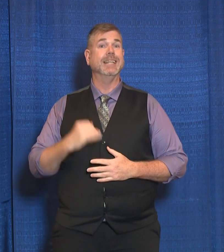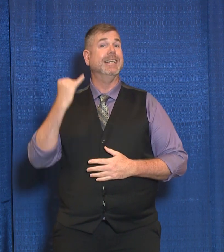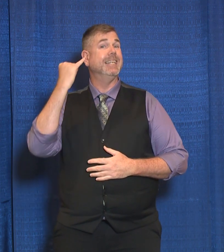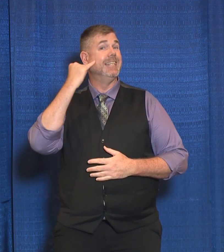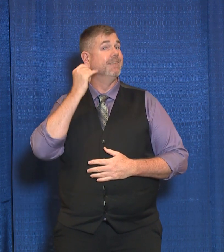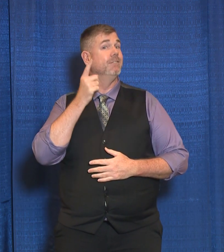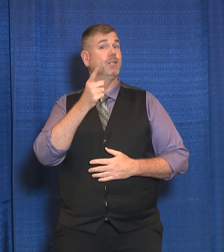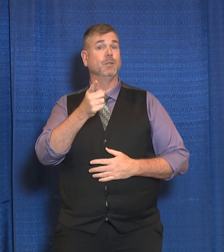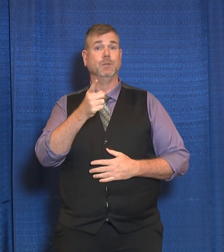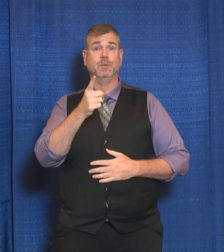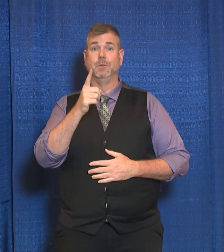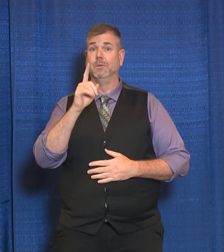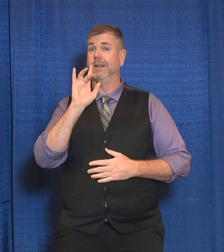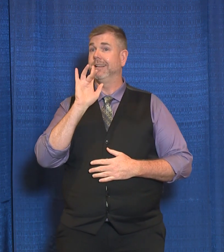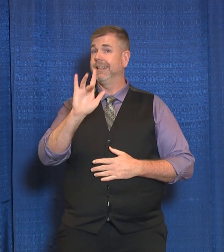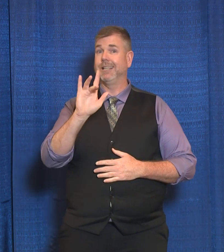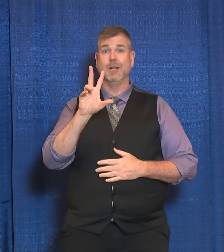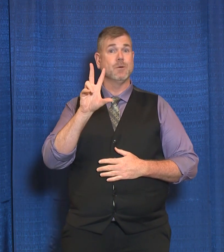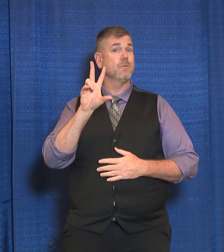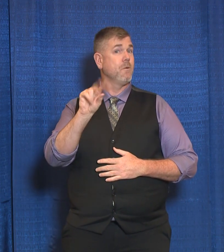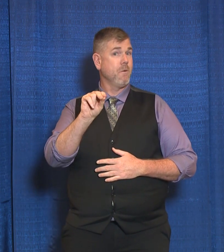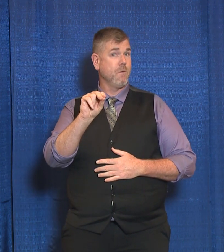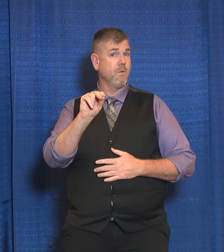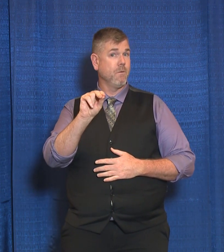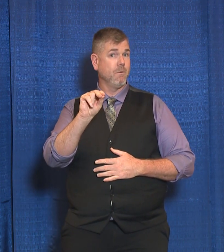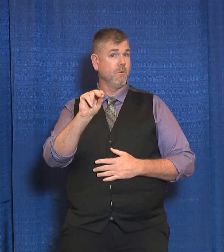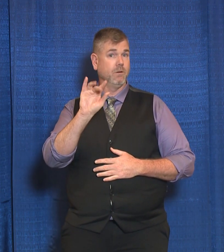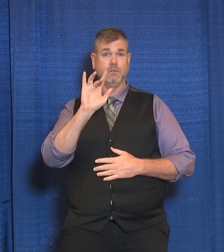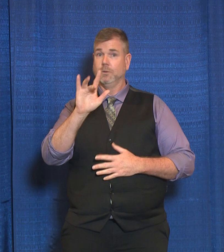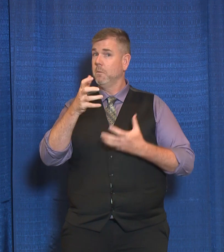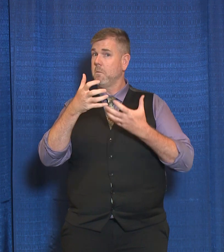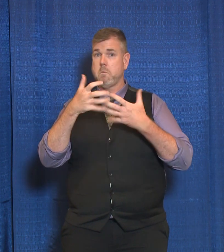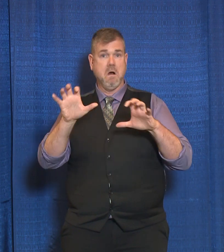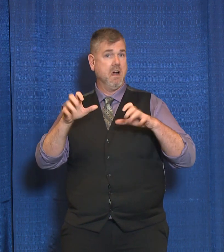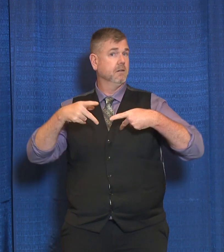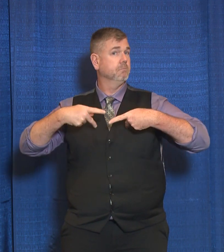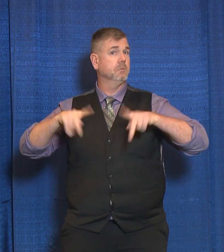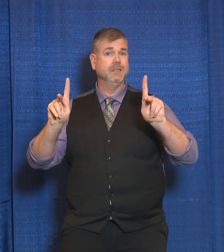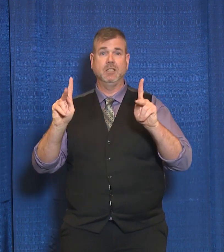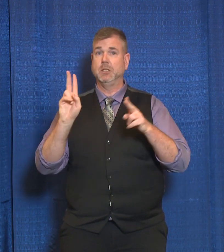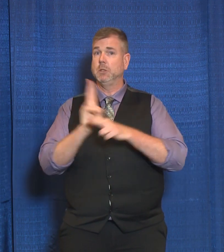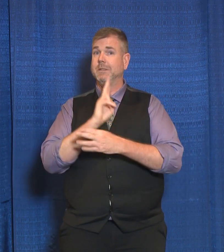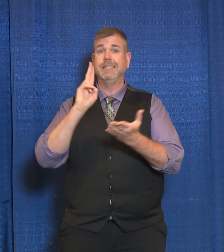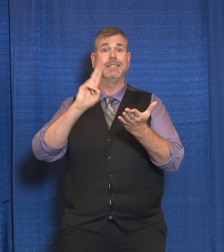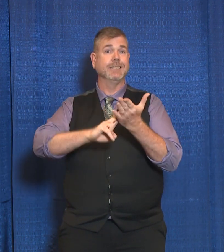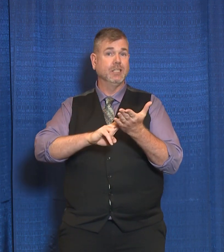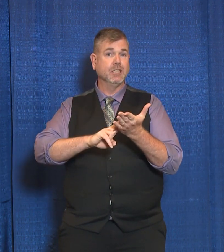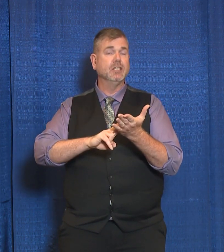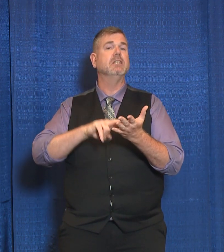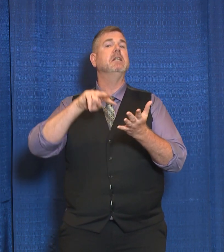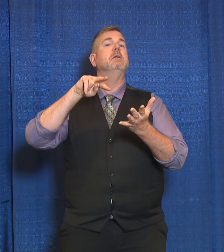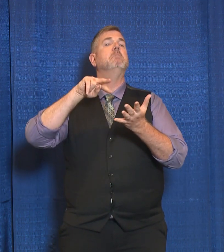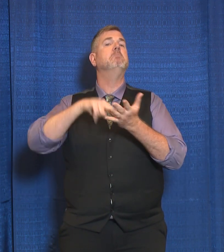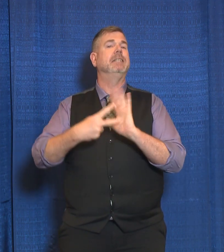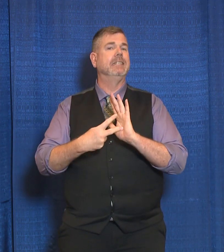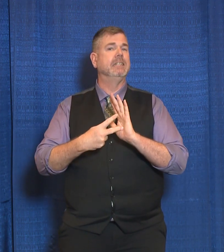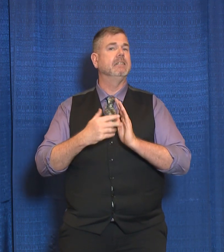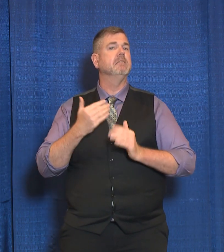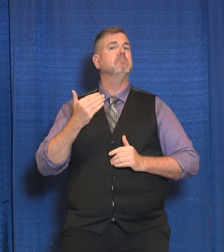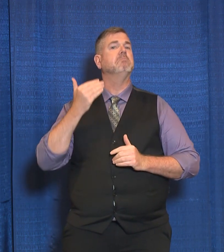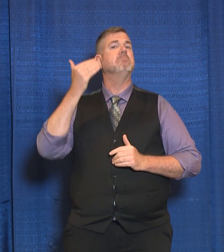If you select No, you will have two different options to choose from on page 5 to complete your registration.